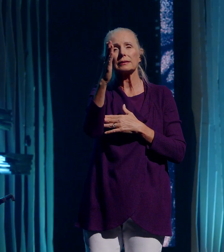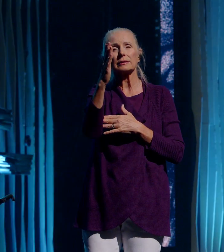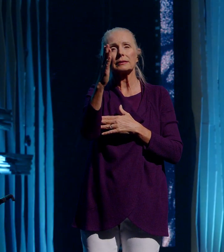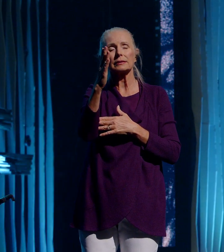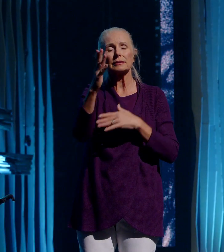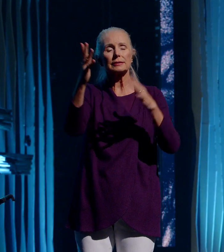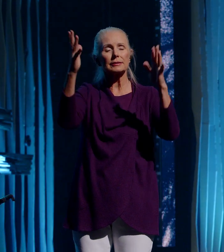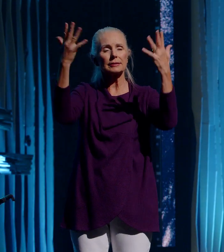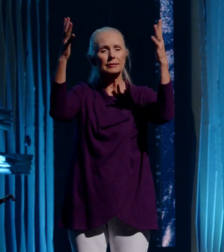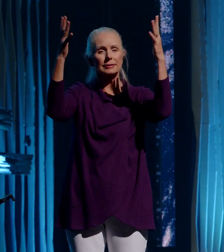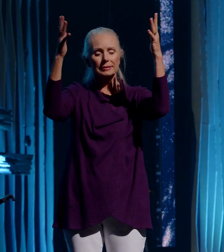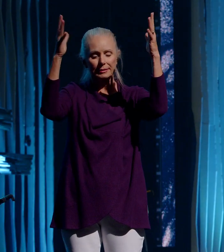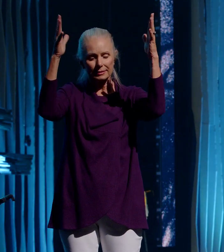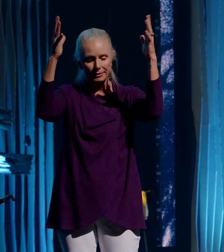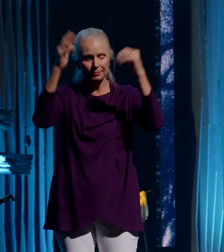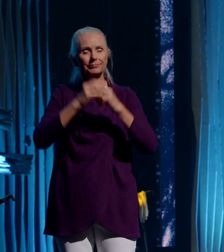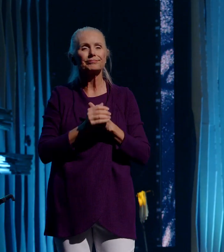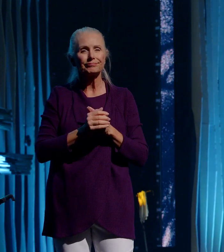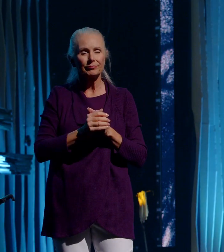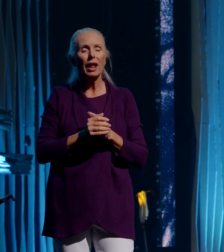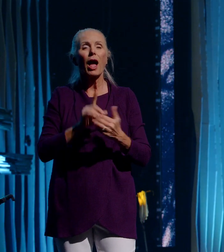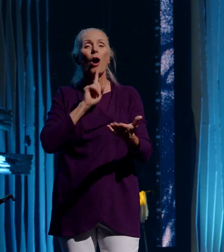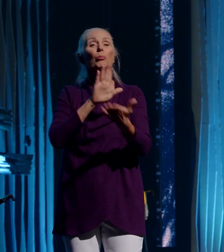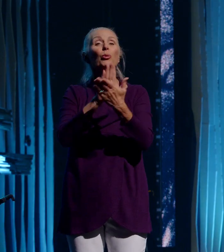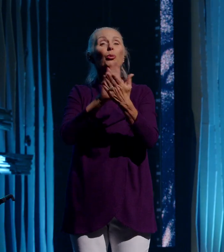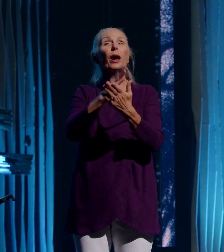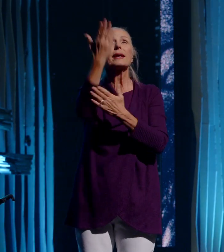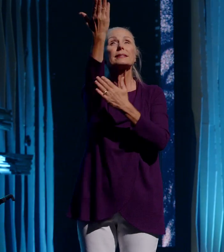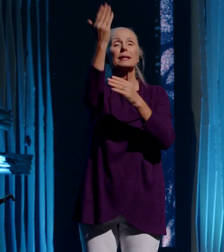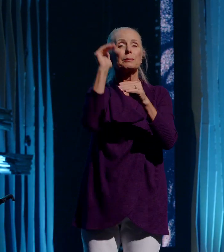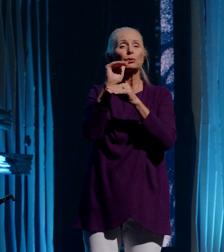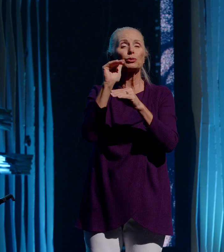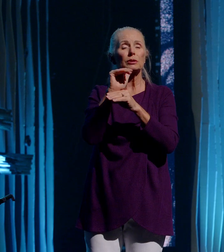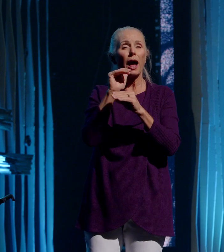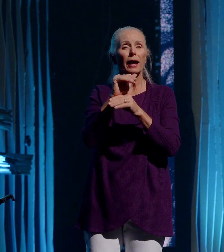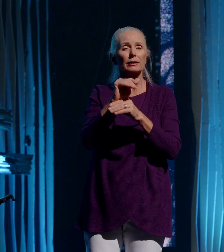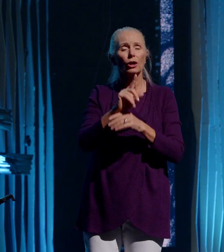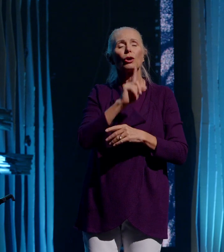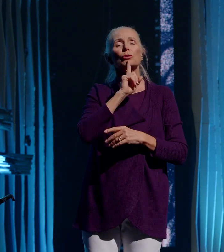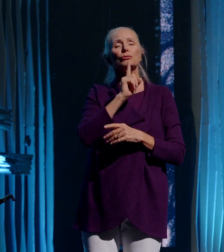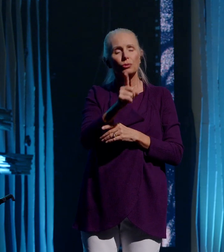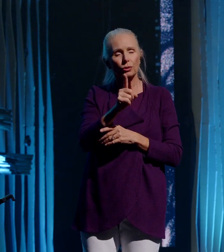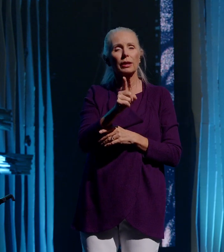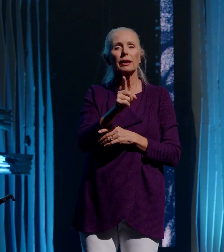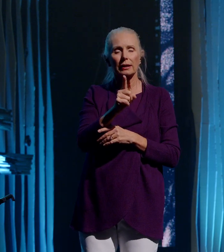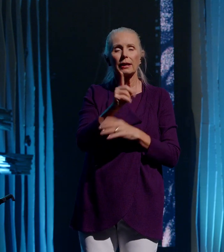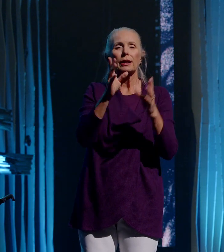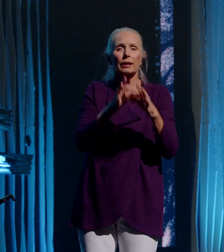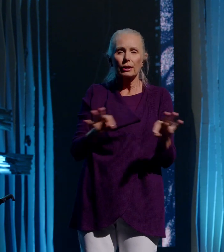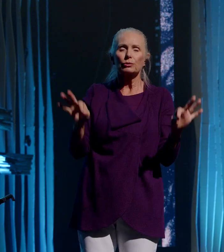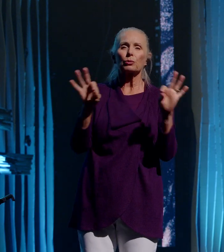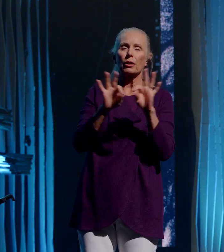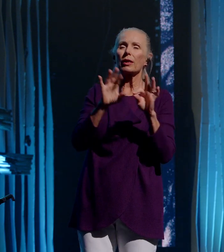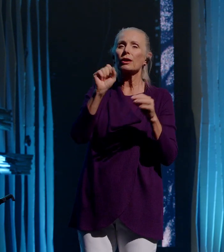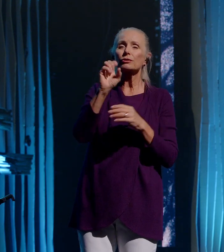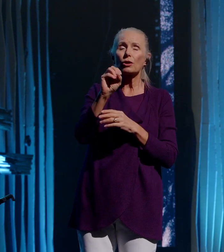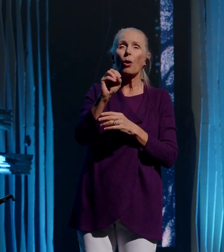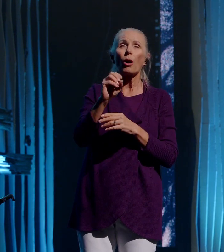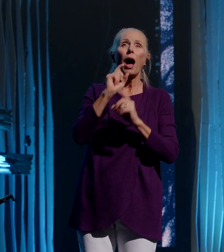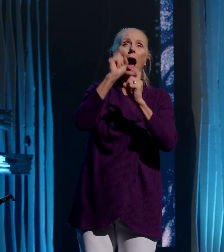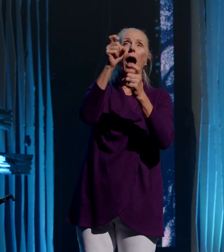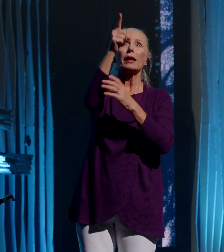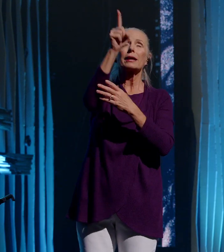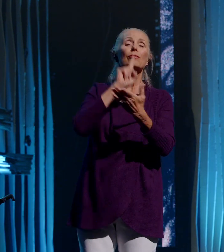God. Come on, church, let's give him praise tonight. We will surely sing of your goodness forever and forevermore. God, we give you